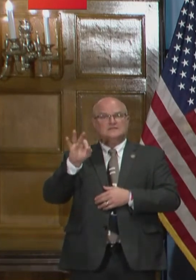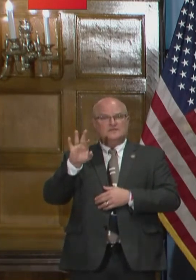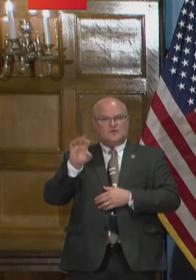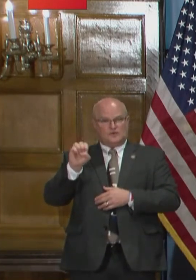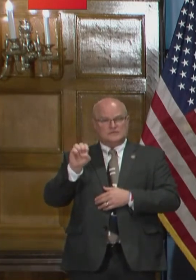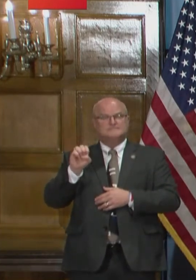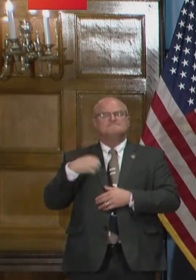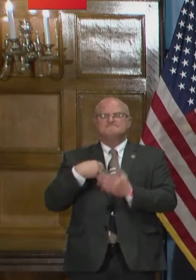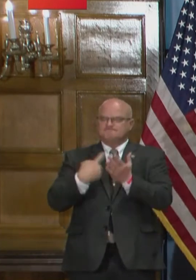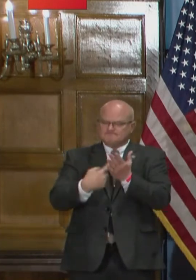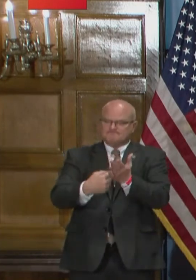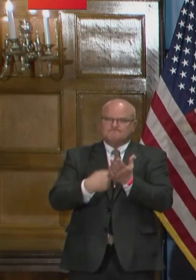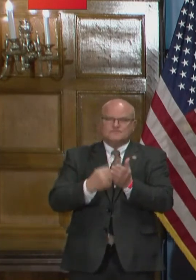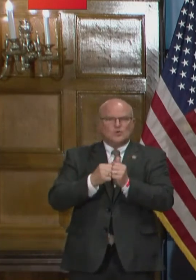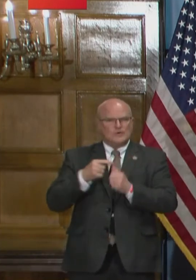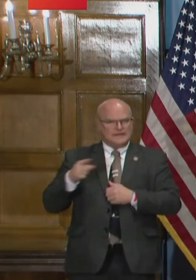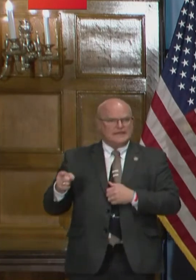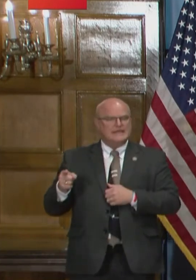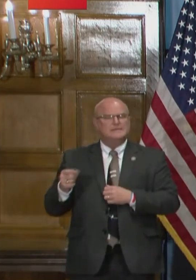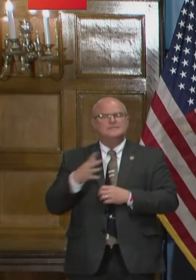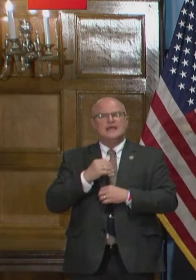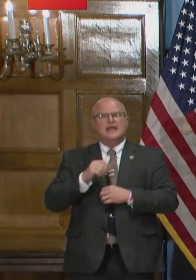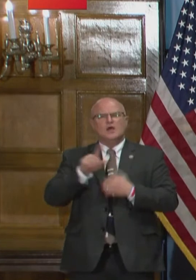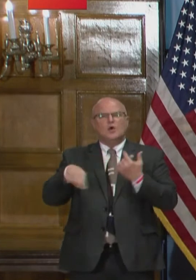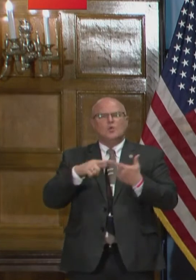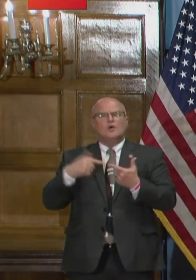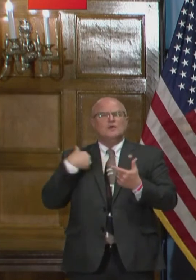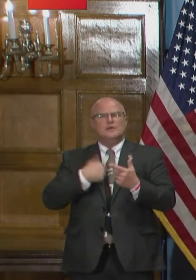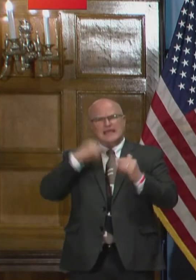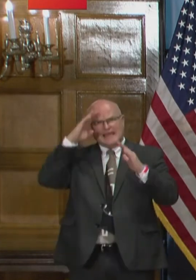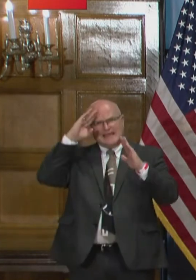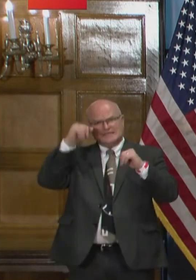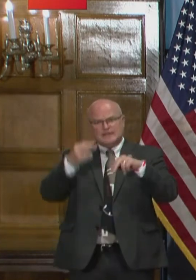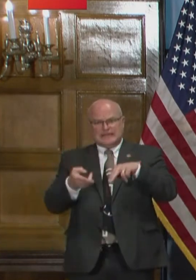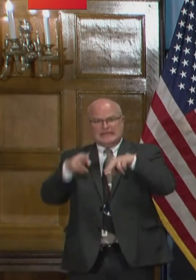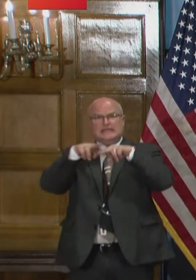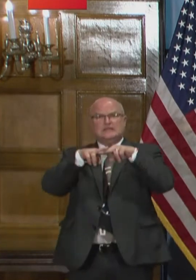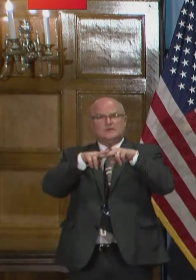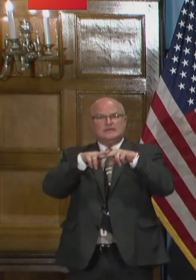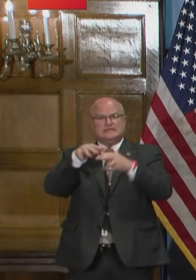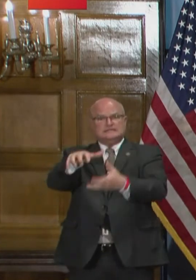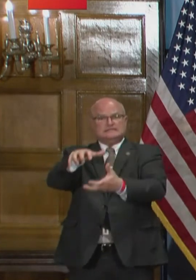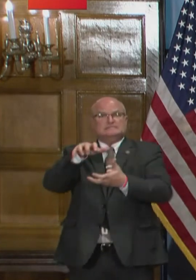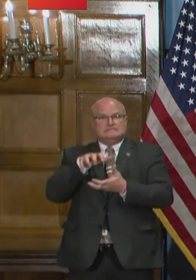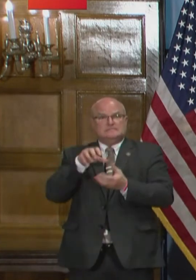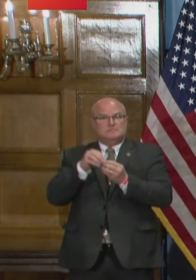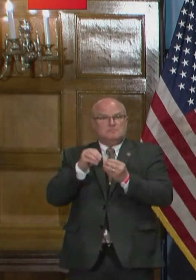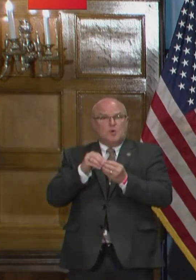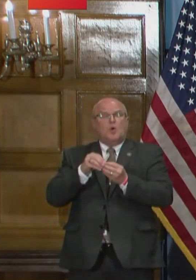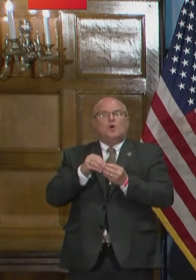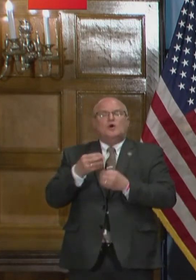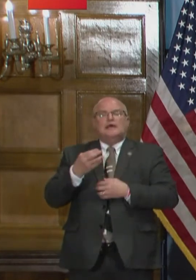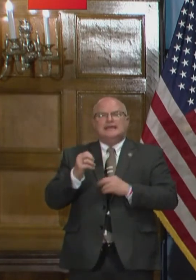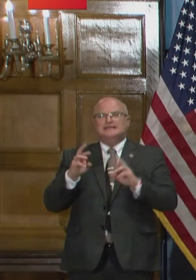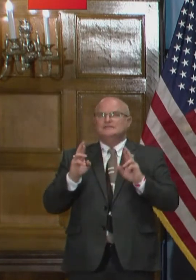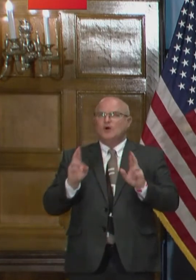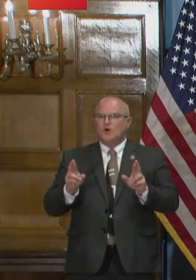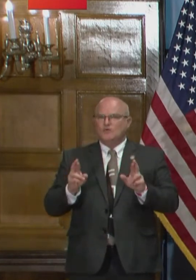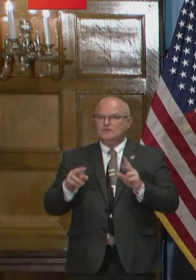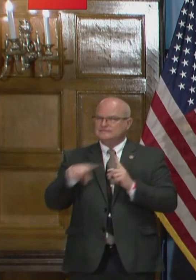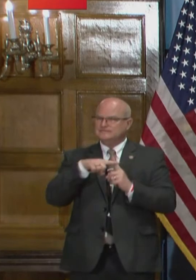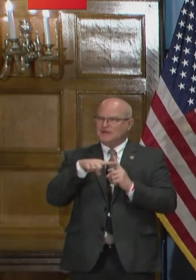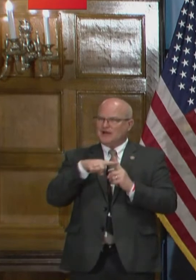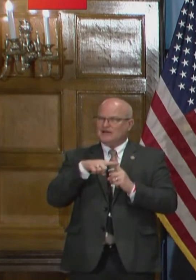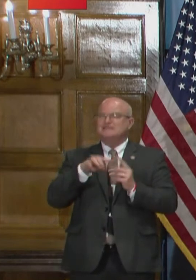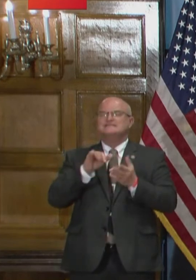I discussed this issue with him as to when we can expect an increase in supply. He is hopeful and optimistic